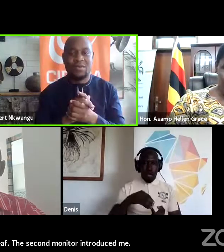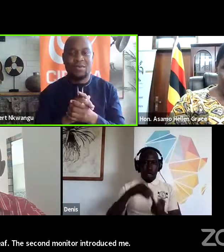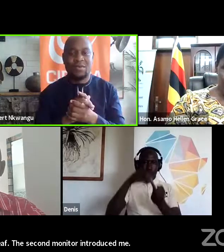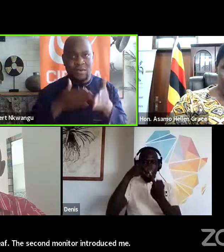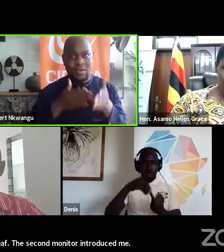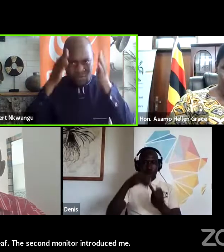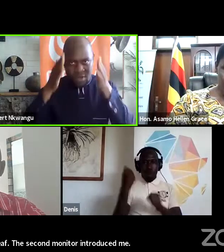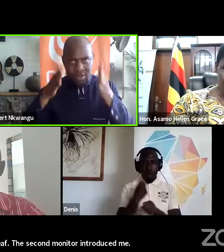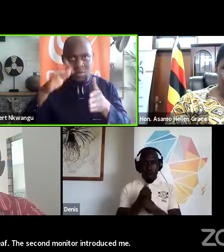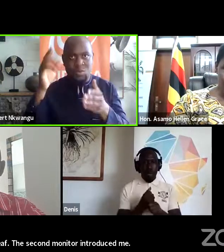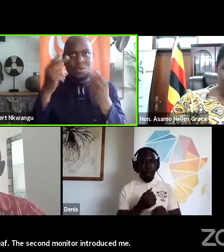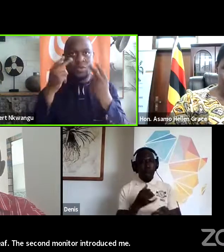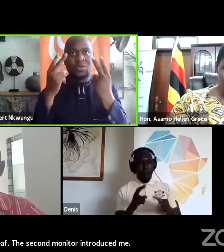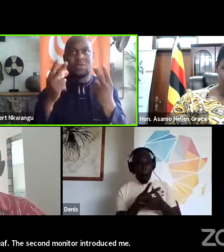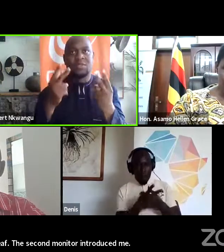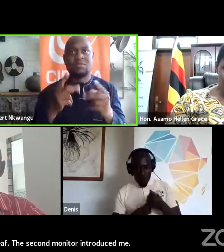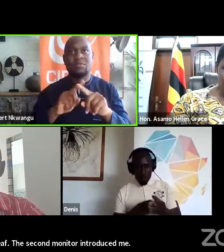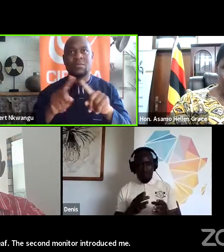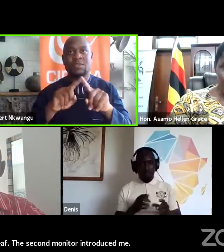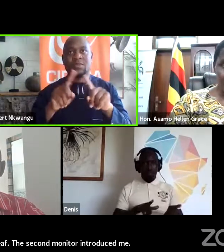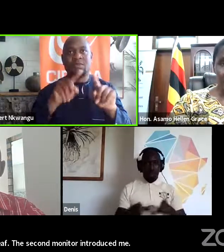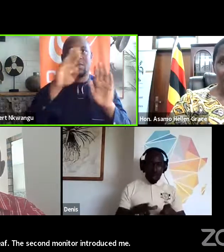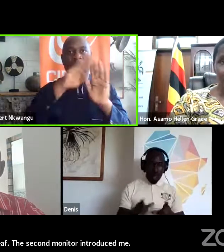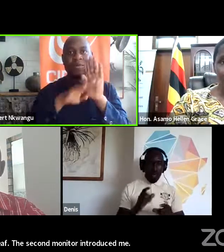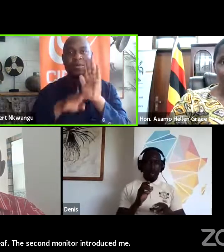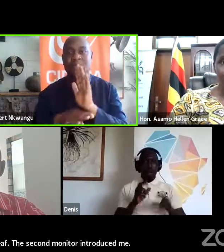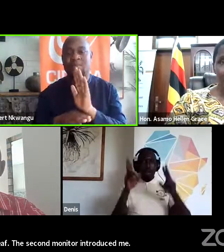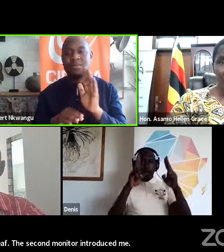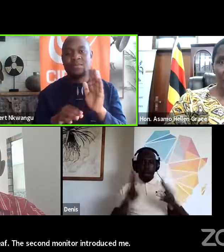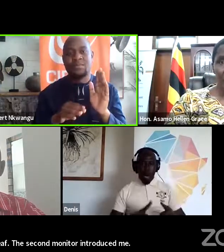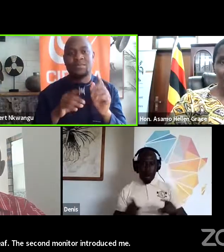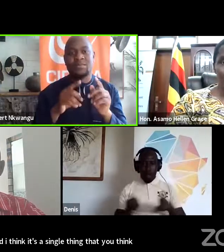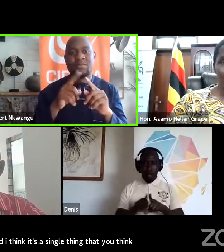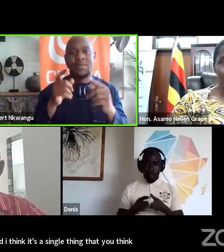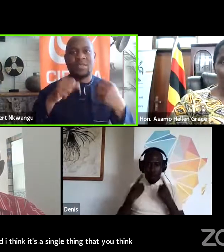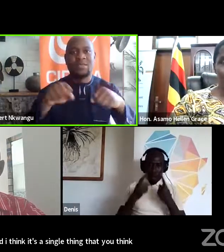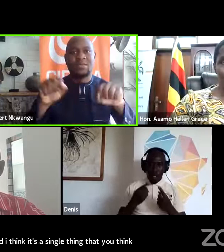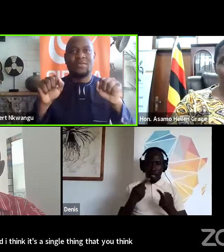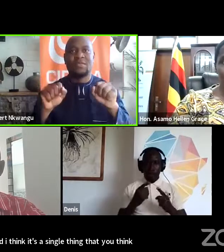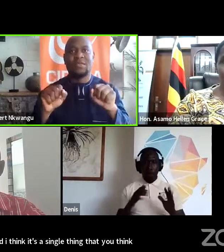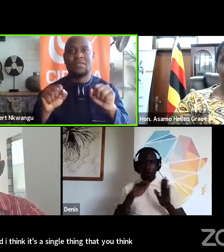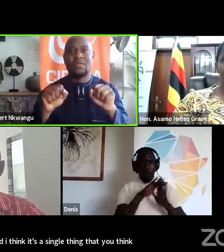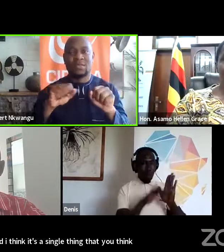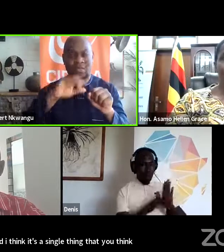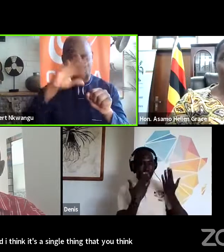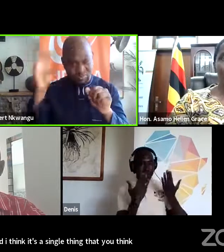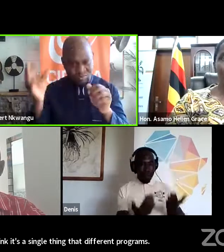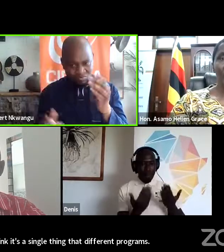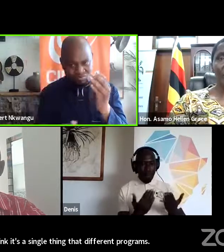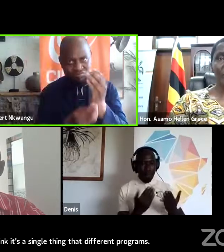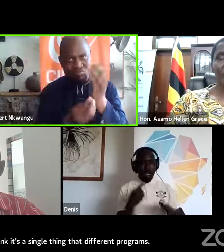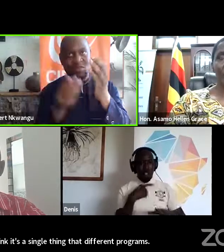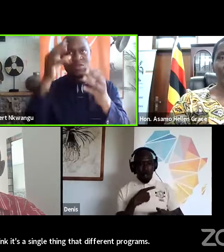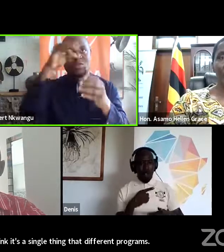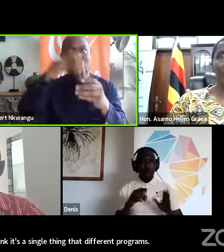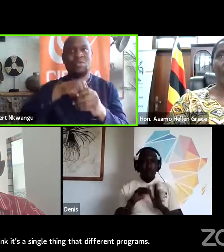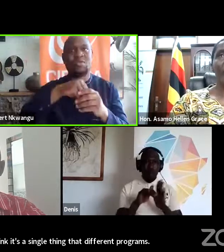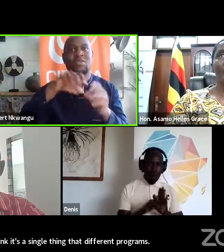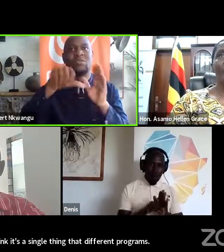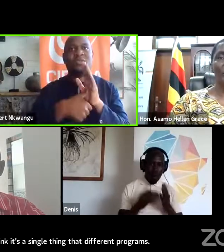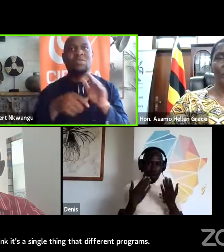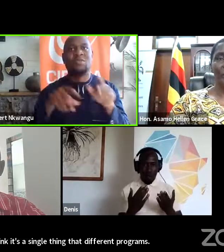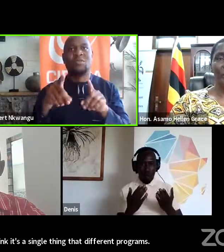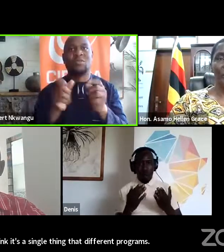and internationally, and largely focusing on seeing that different programs, social programs, community programs are